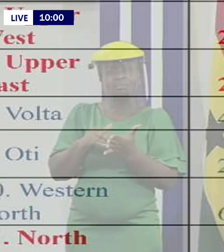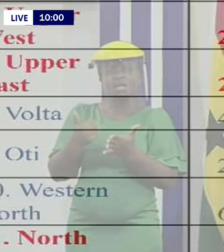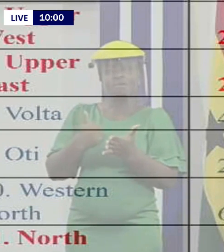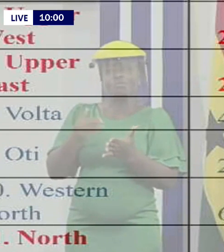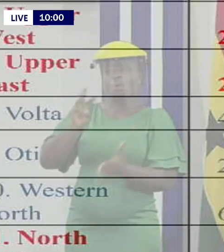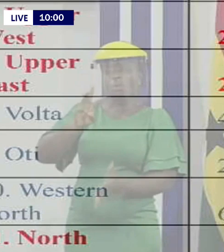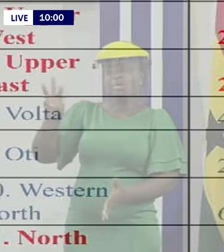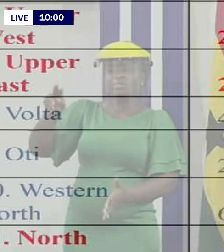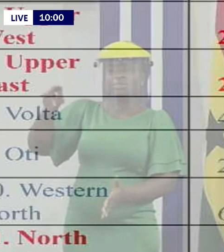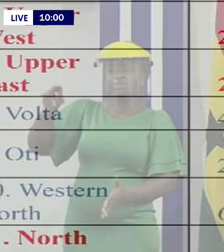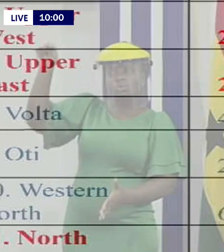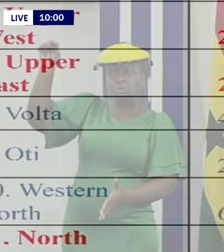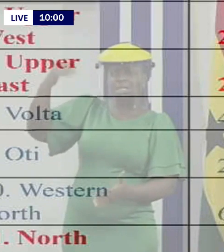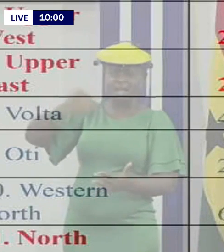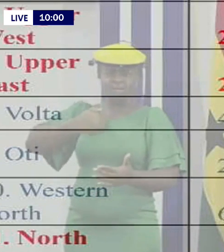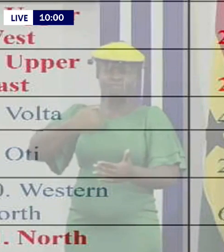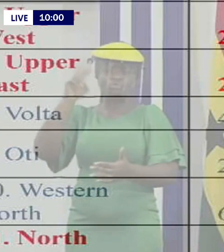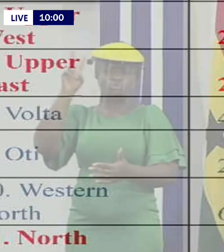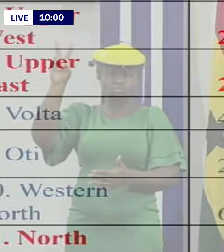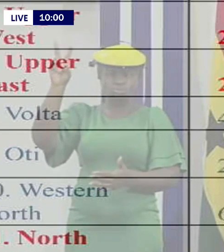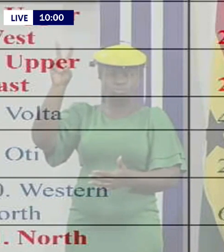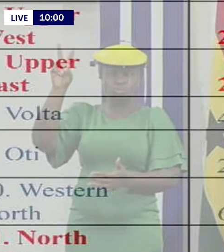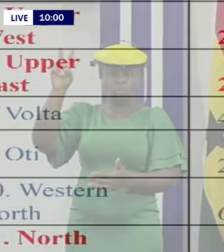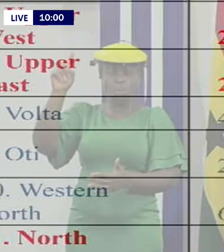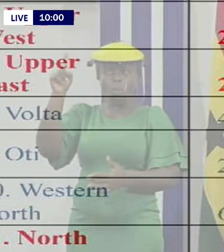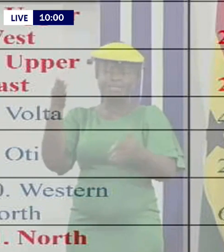Western has had 2, one died